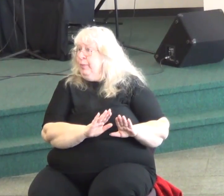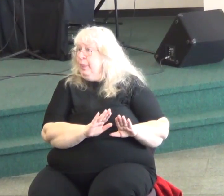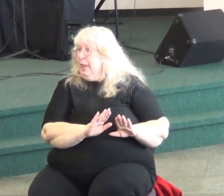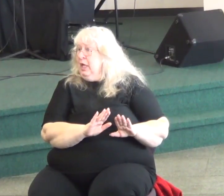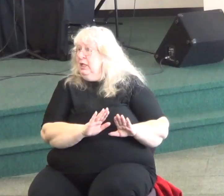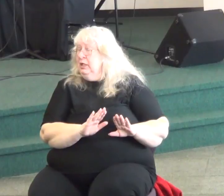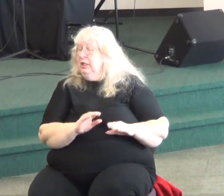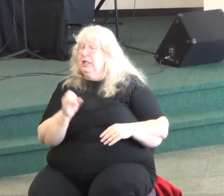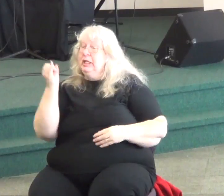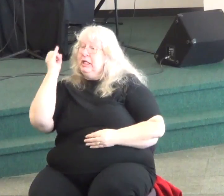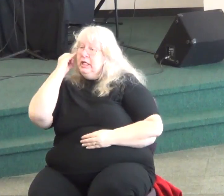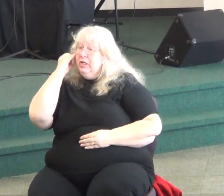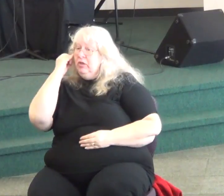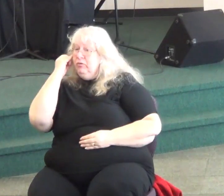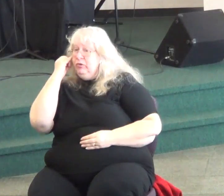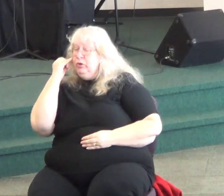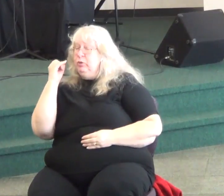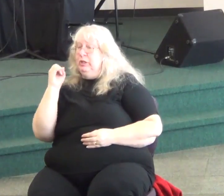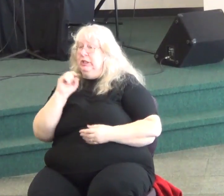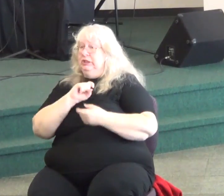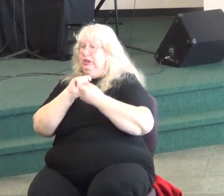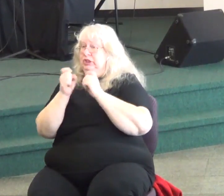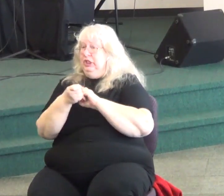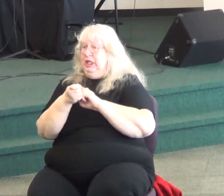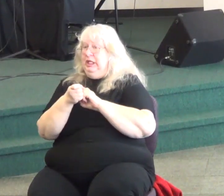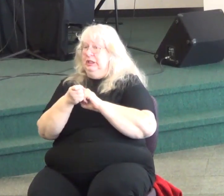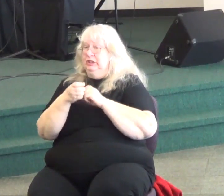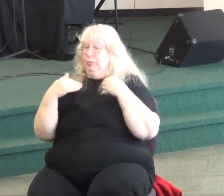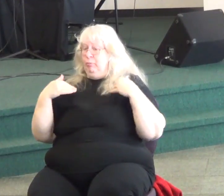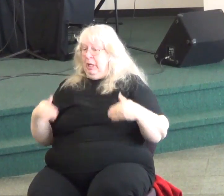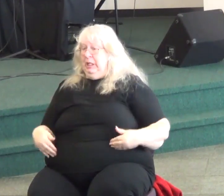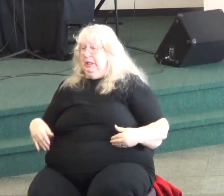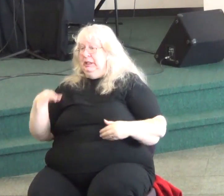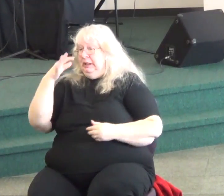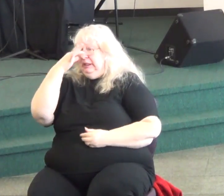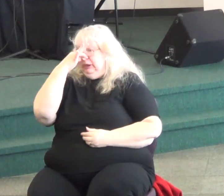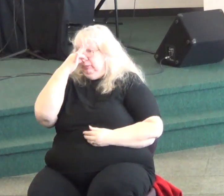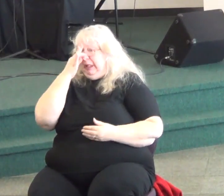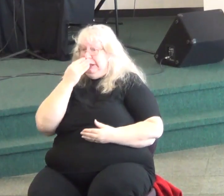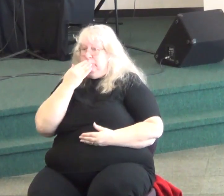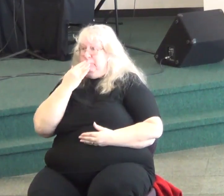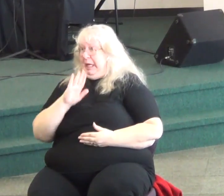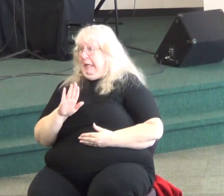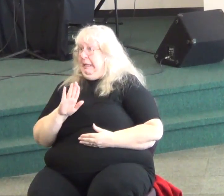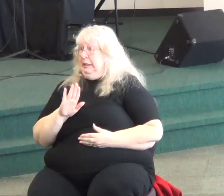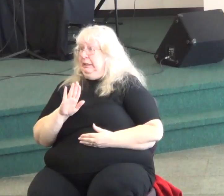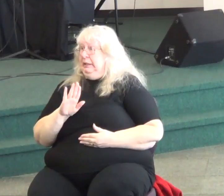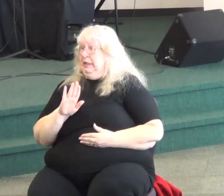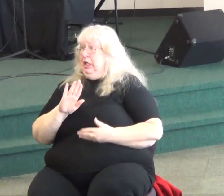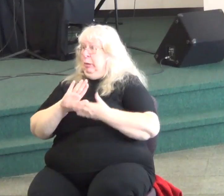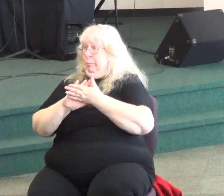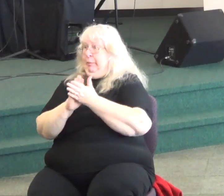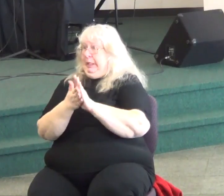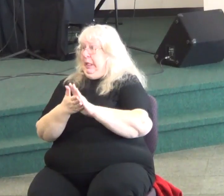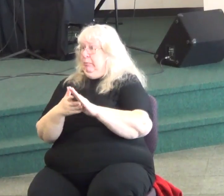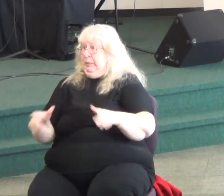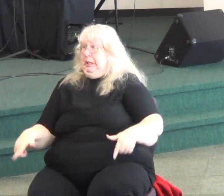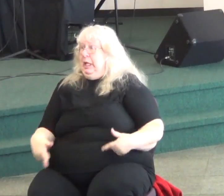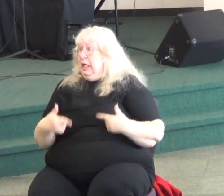to be God. I don't know about you, but I don't know any of y'all that could do that.